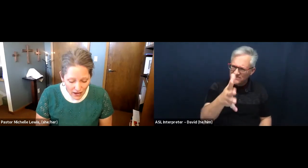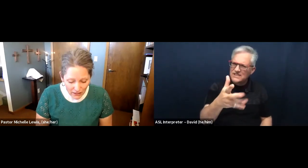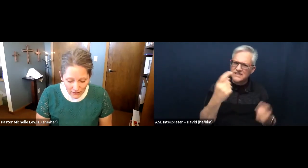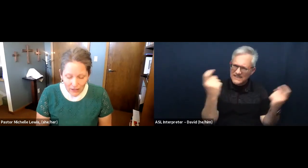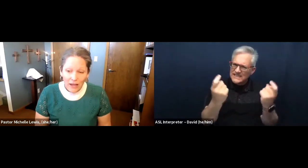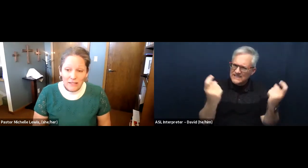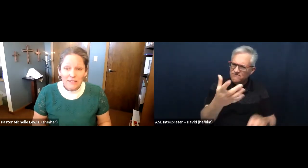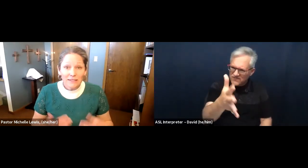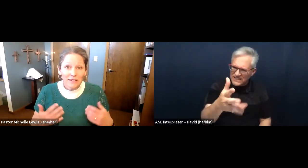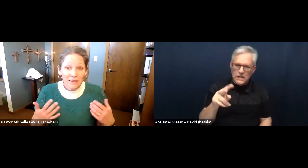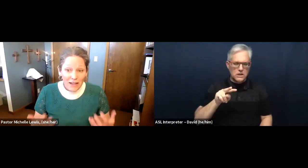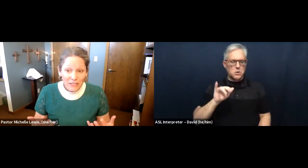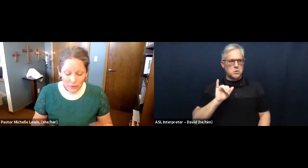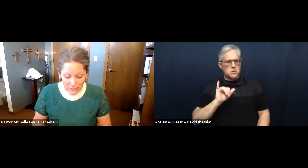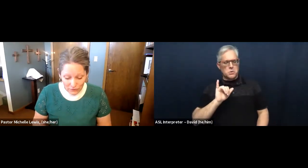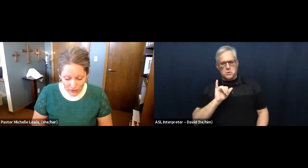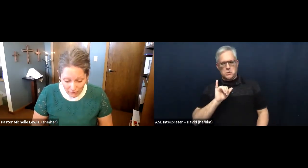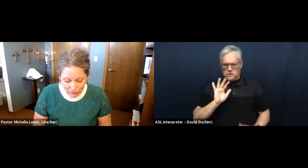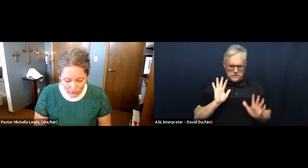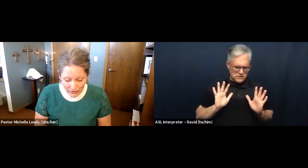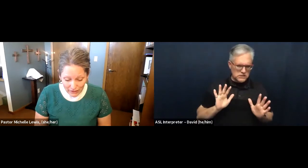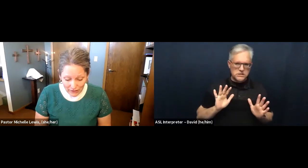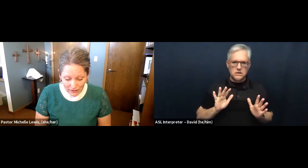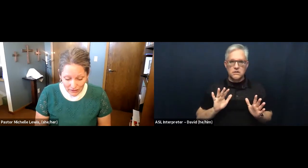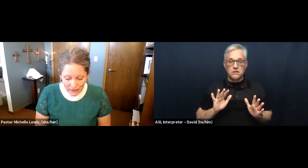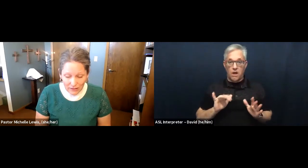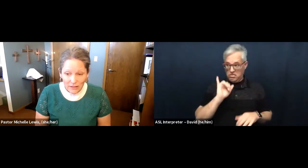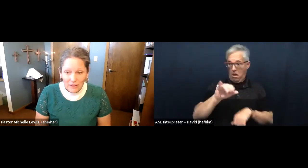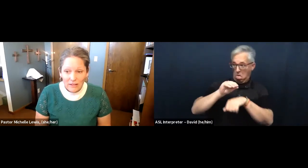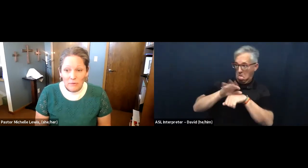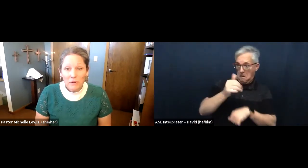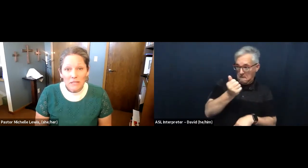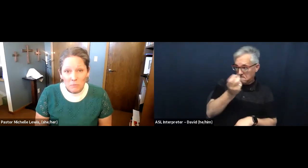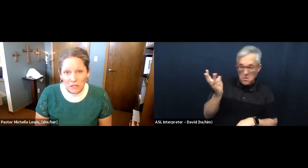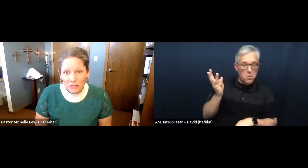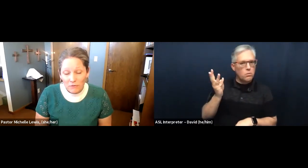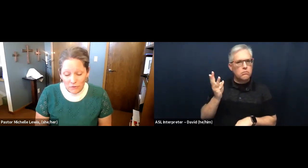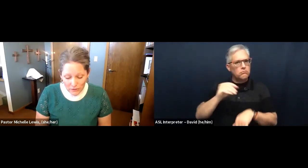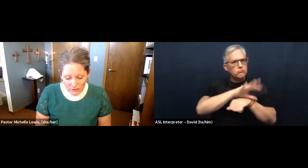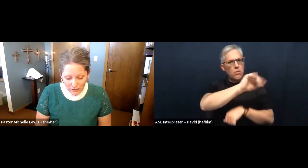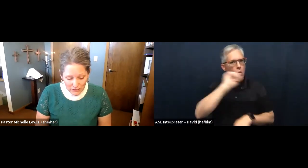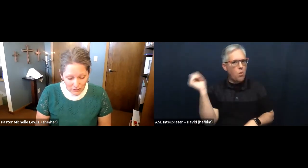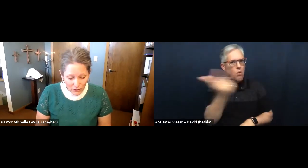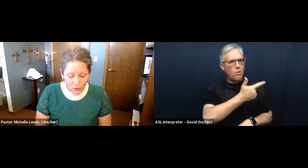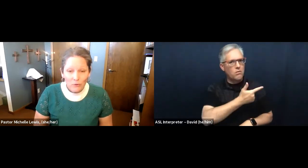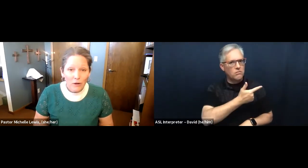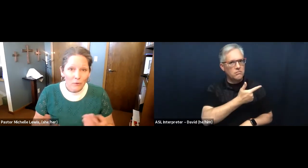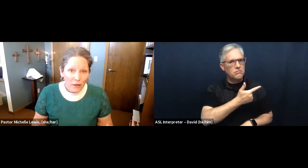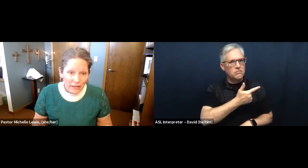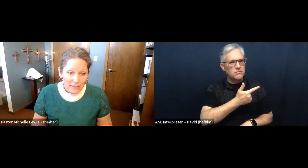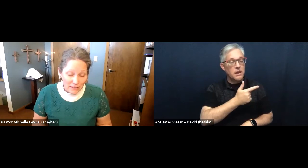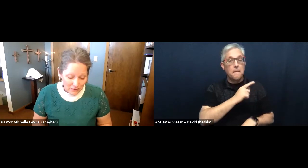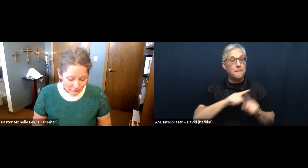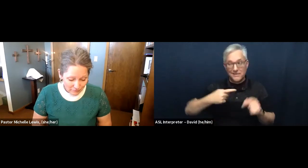And that has consequences for everyone, but especially for those of us who